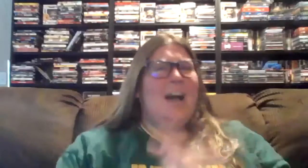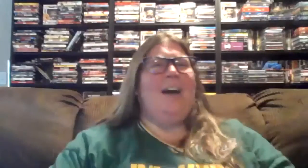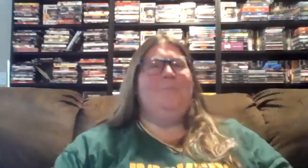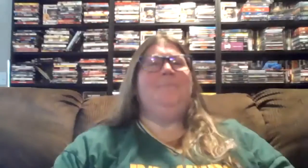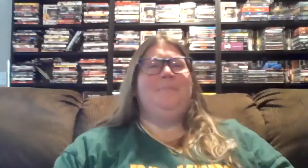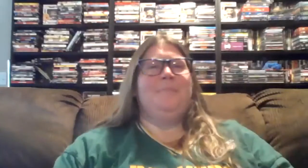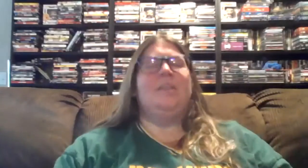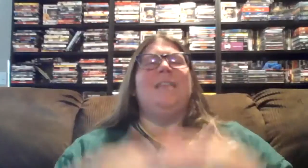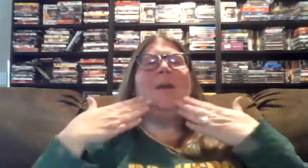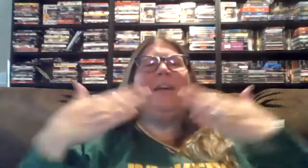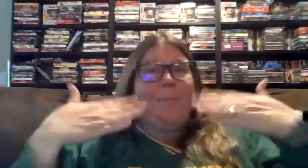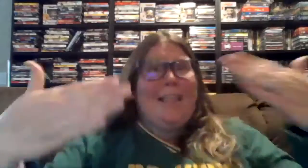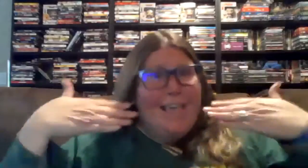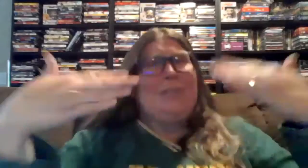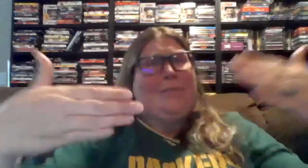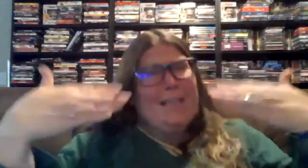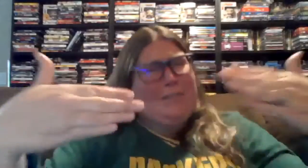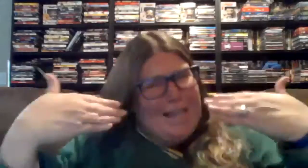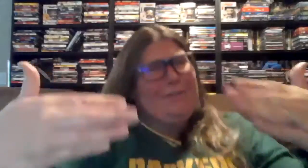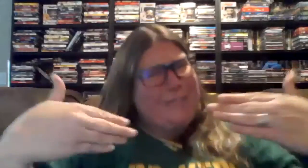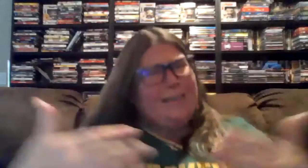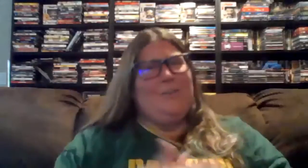job. The same way that they'll be like, thank you, thank you, thank you, thank you.